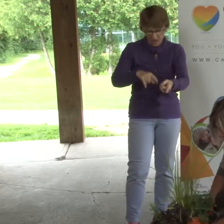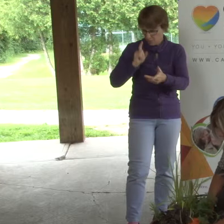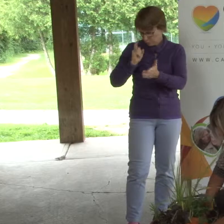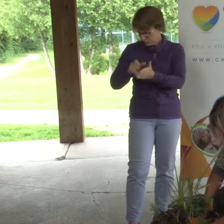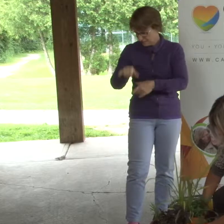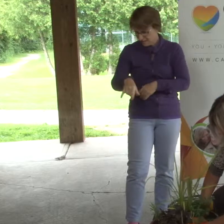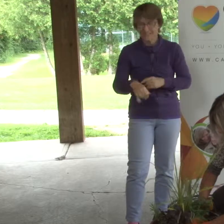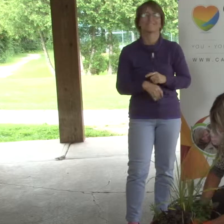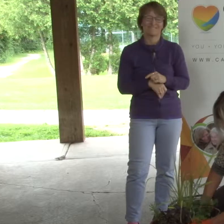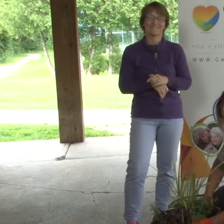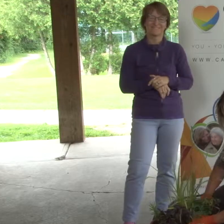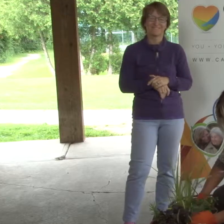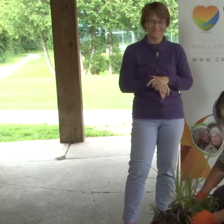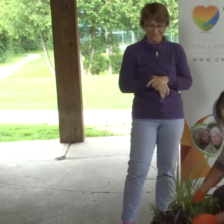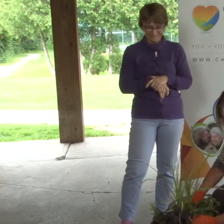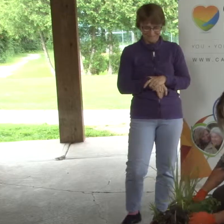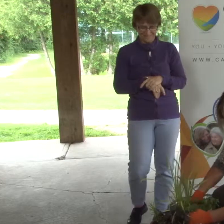them,